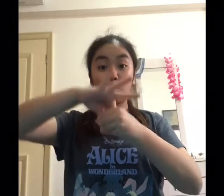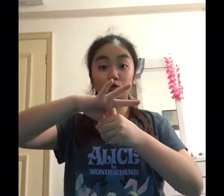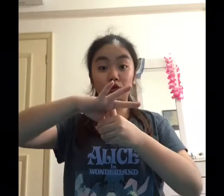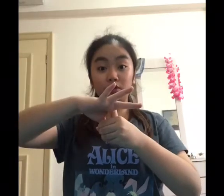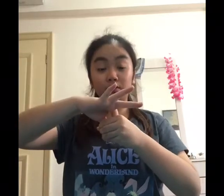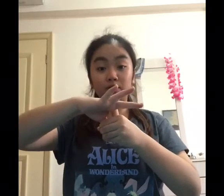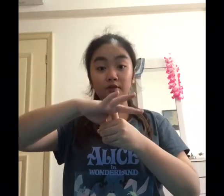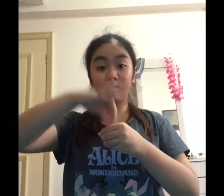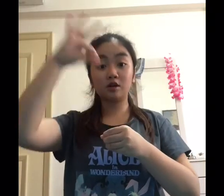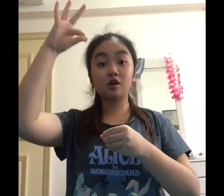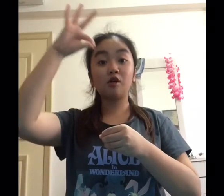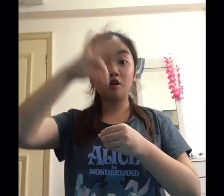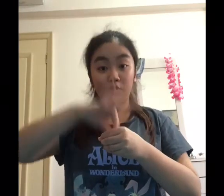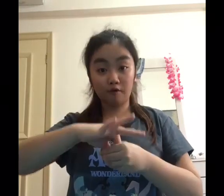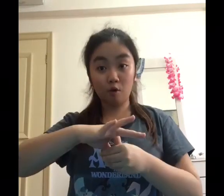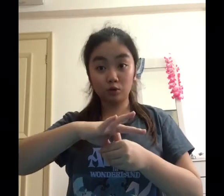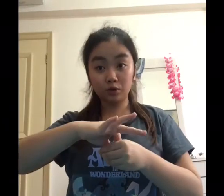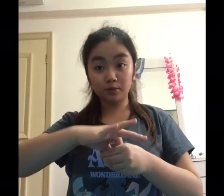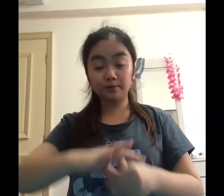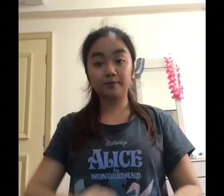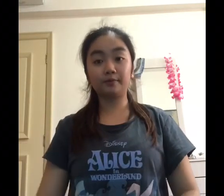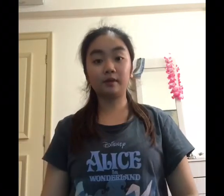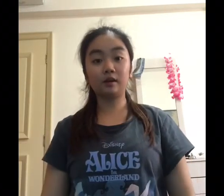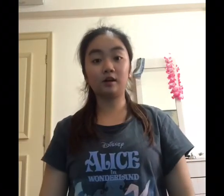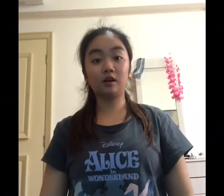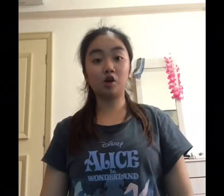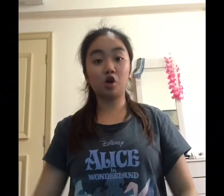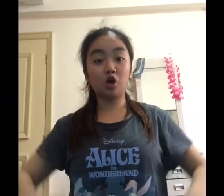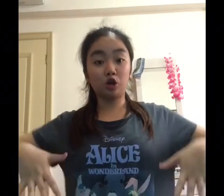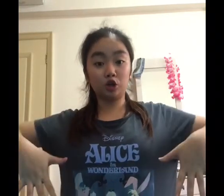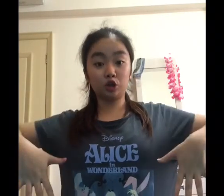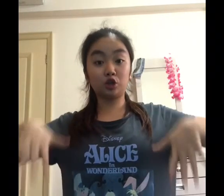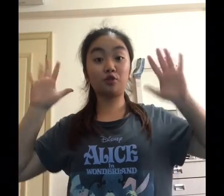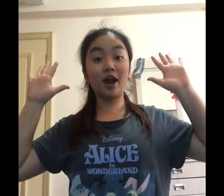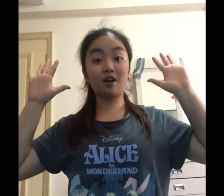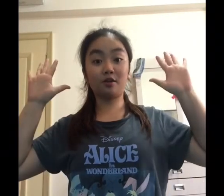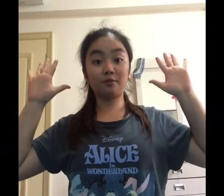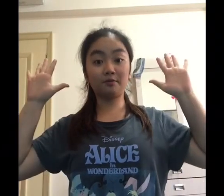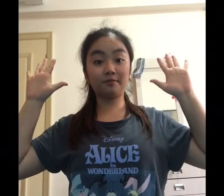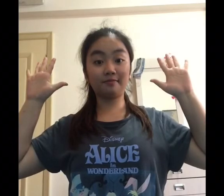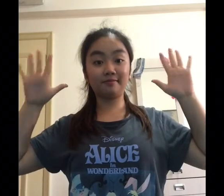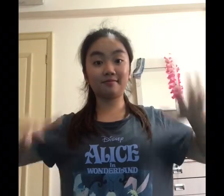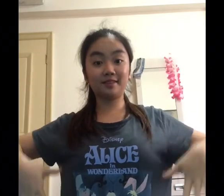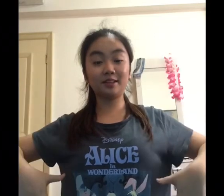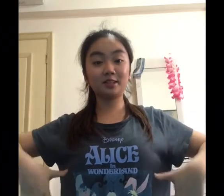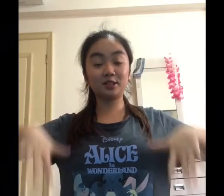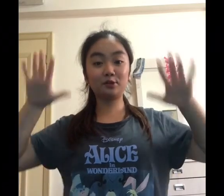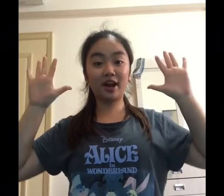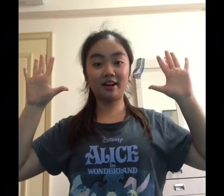Vote, vote. Surrender, surrender.